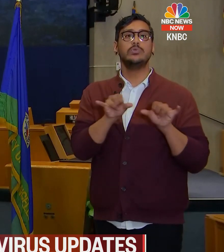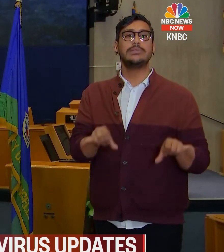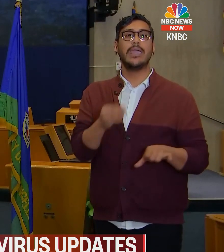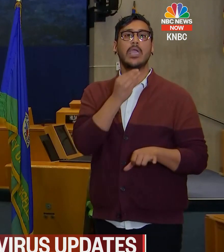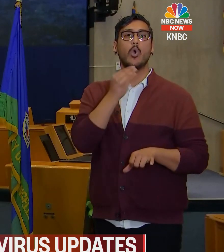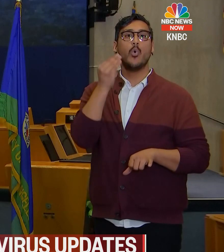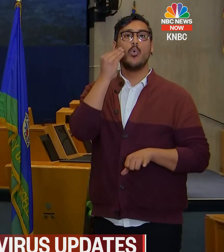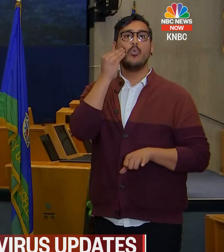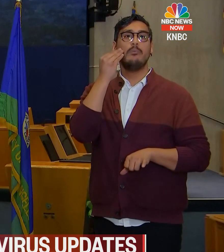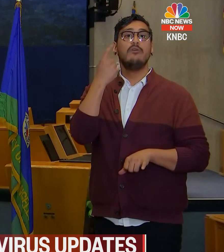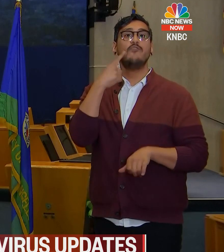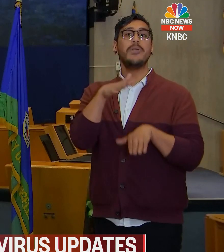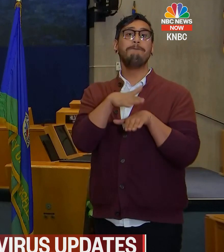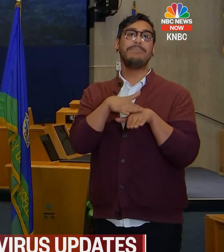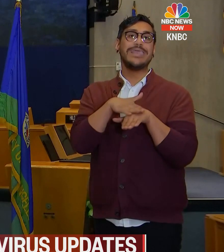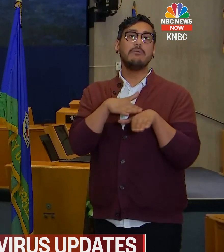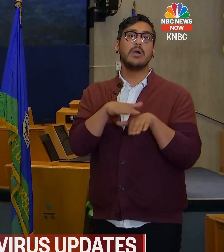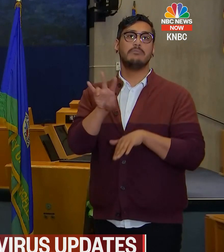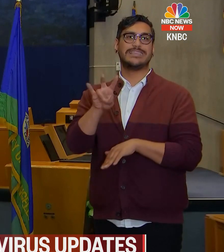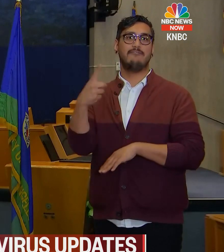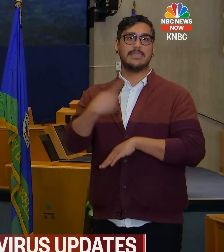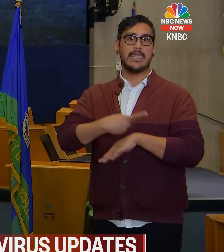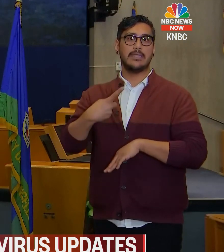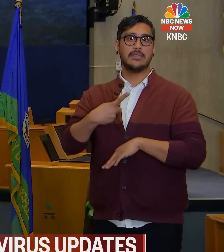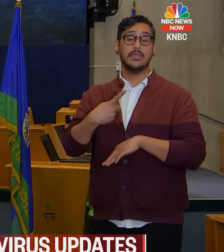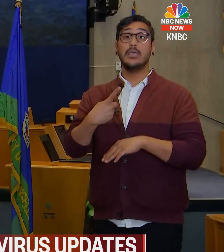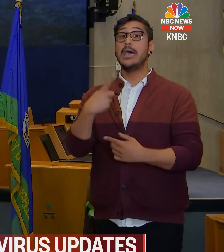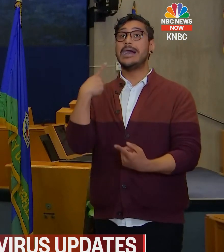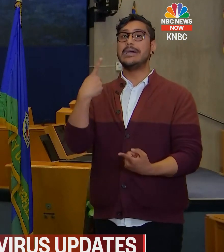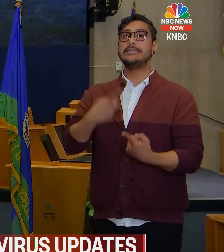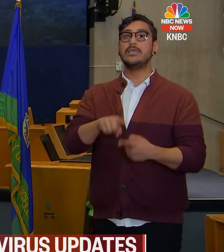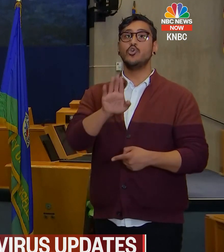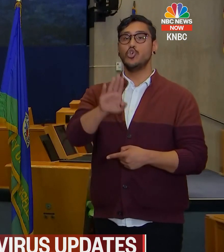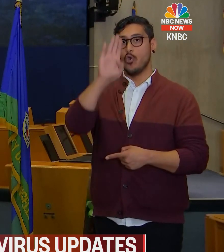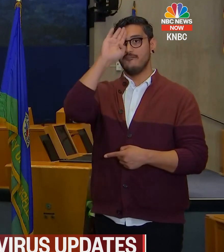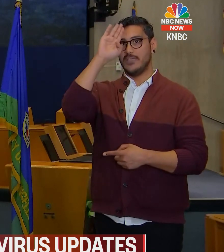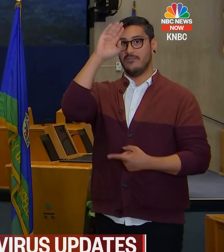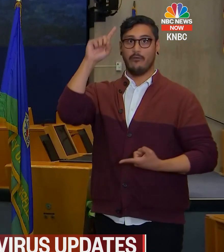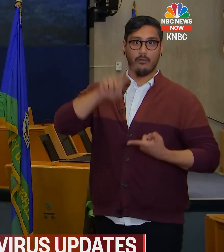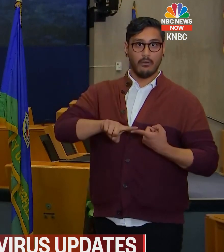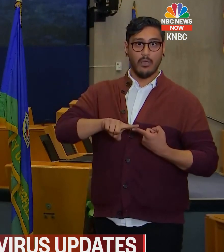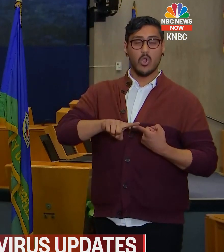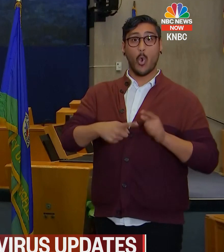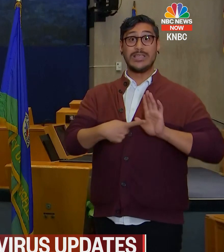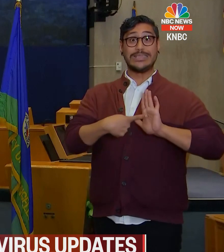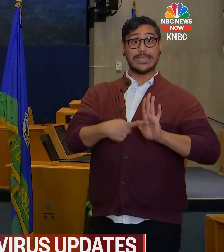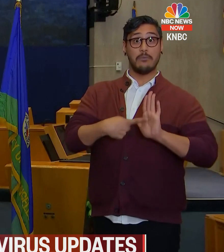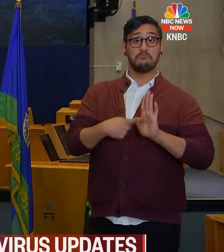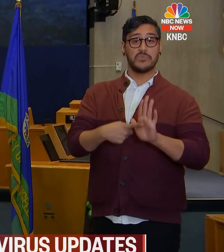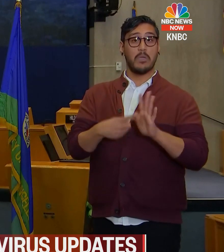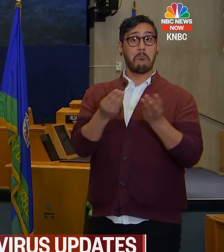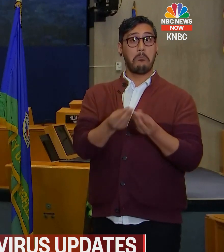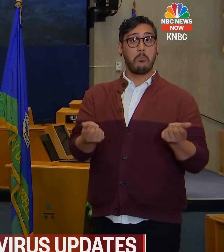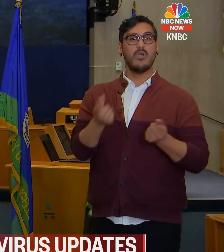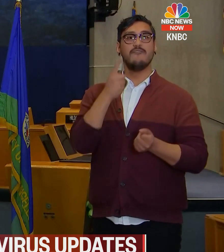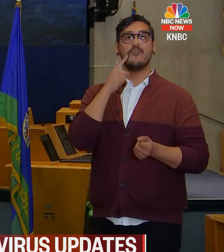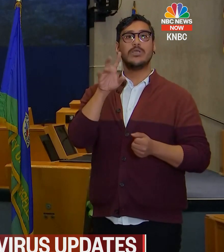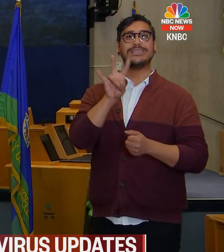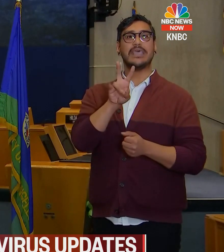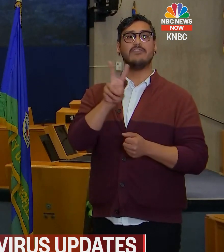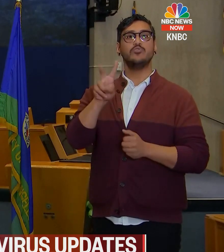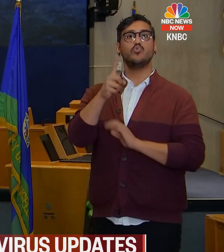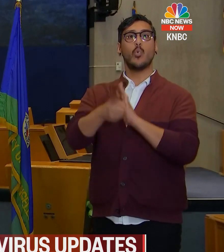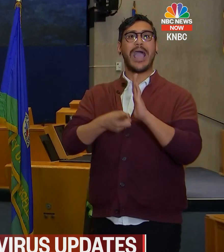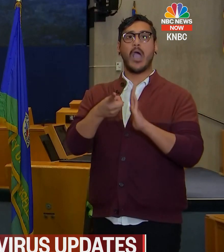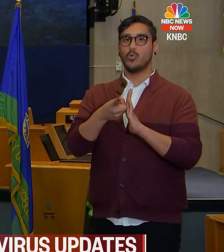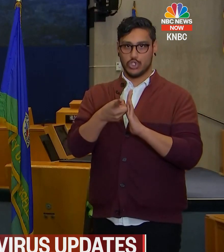7 days and until you're fever and symptom-free for 72 hours, whichever is longer.